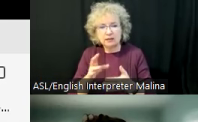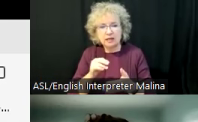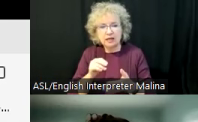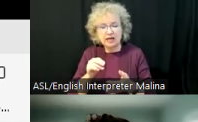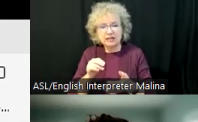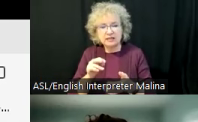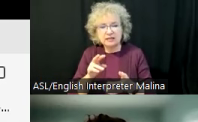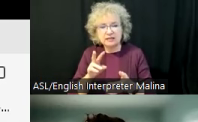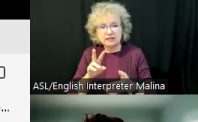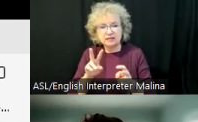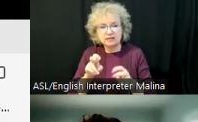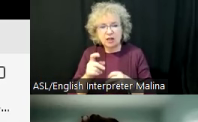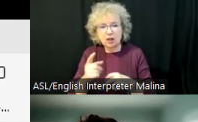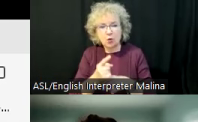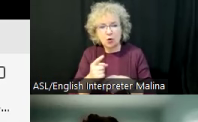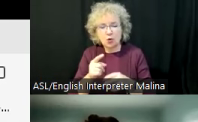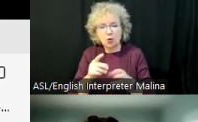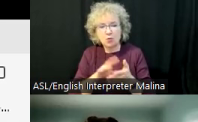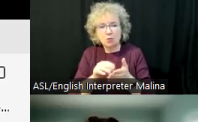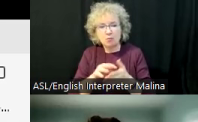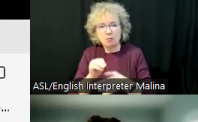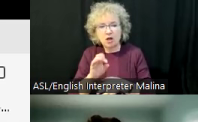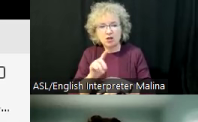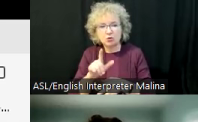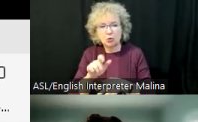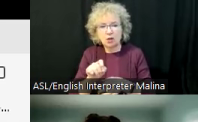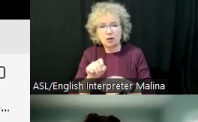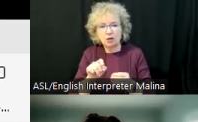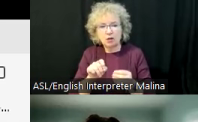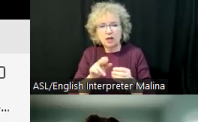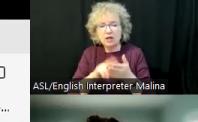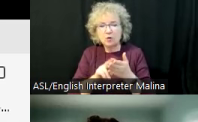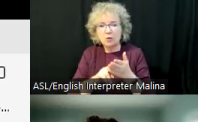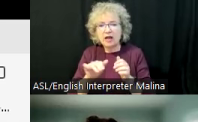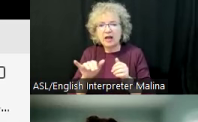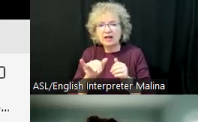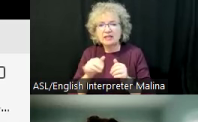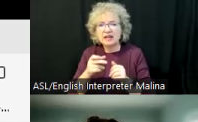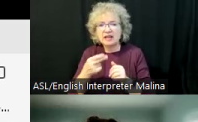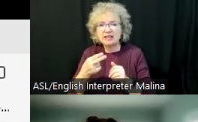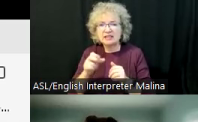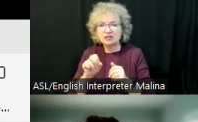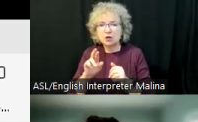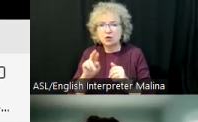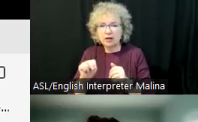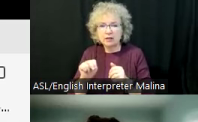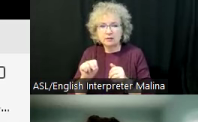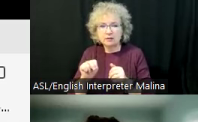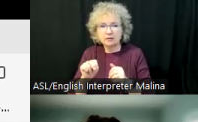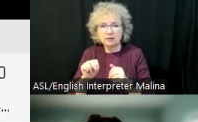module of enrolling as an HRSN provider that that's kind of where you would start.